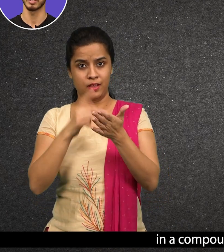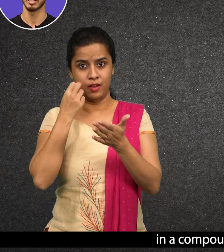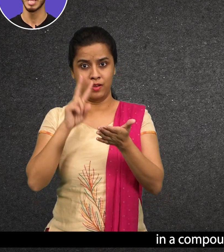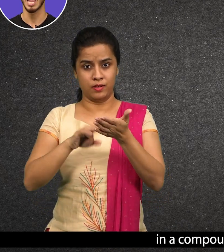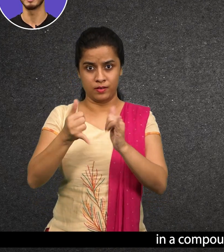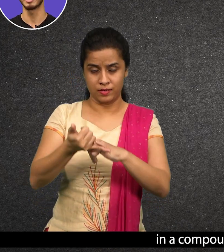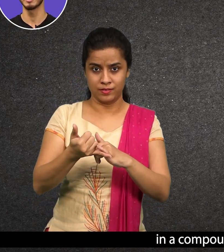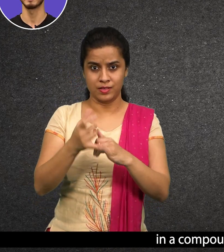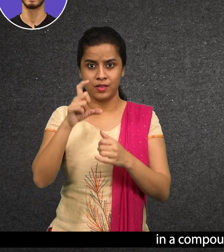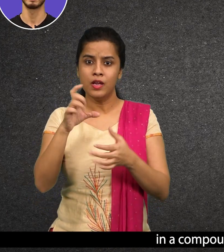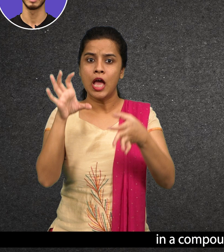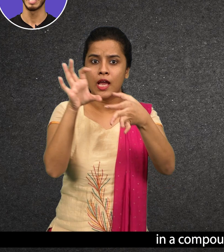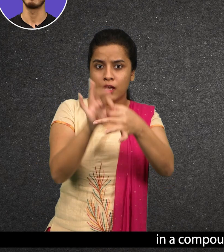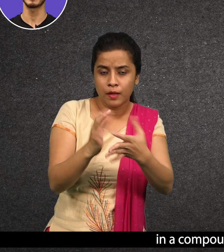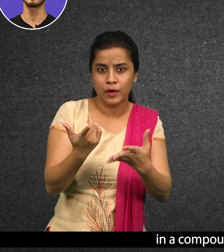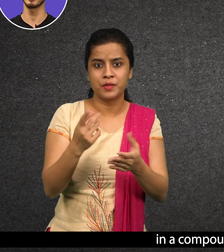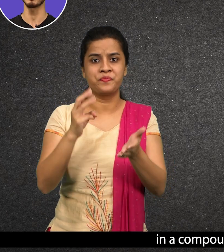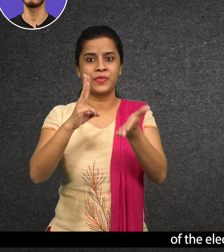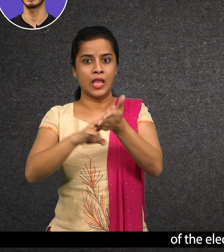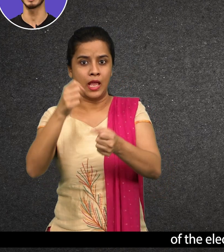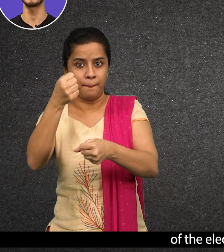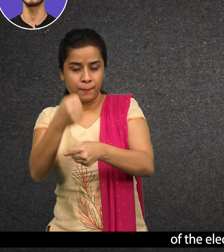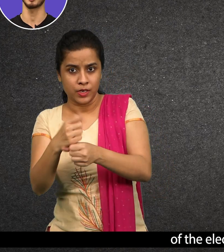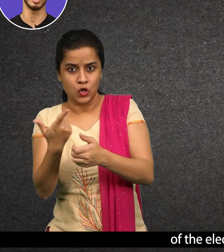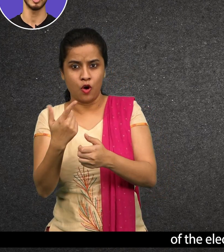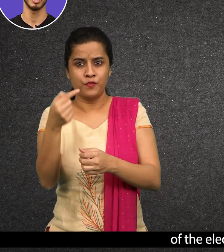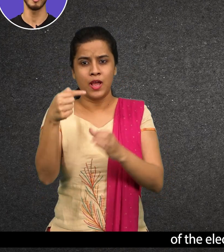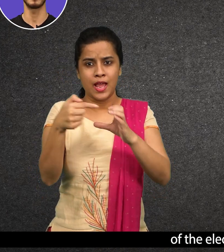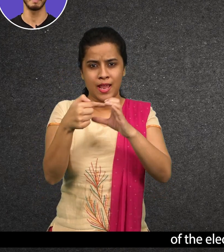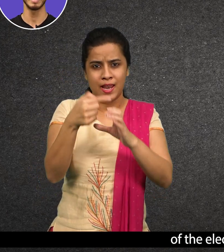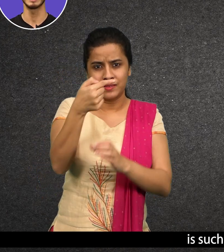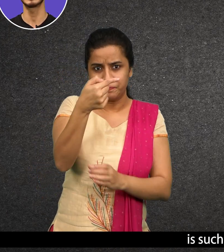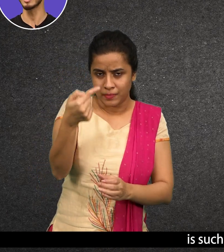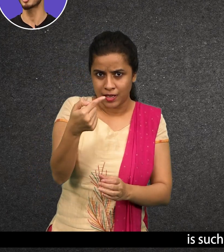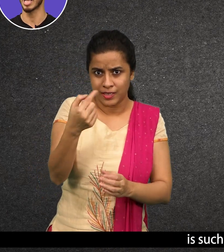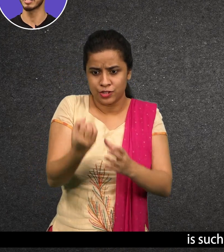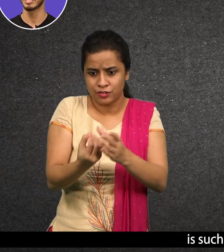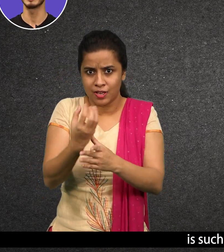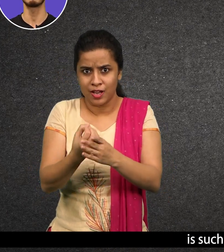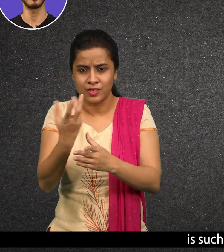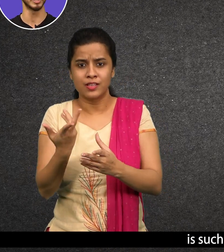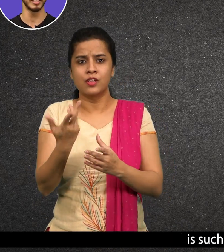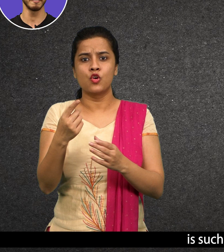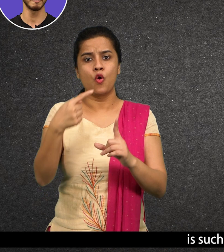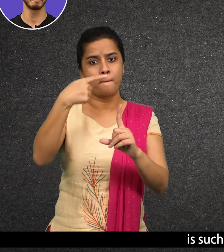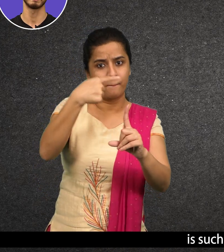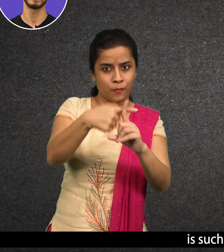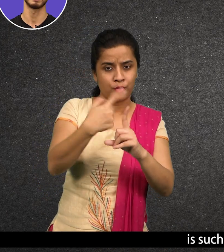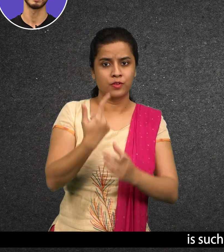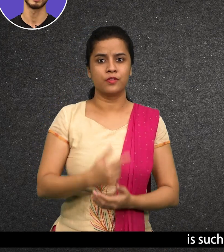compound and the magnitude of the electric charge on them is such that the